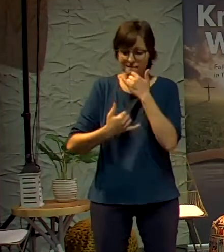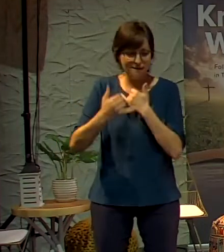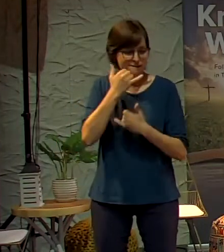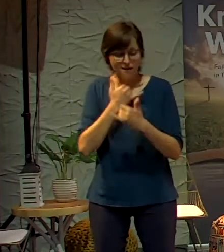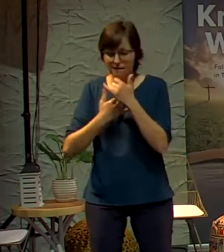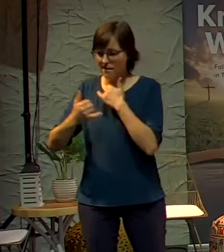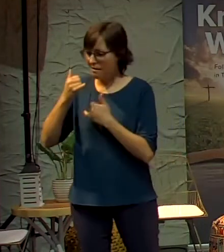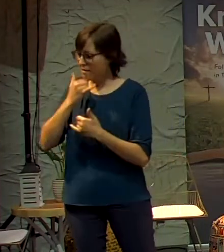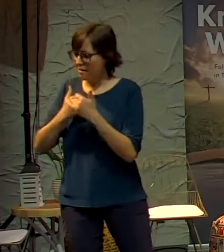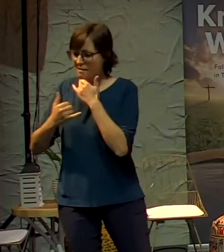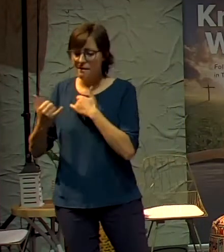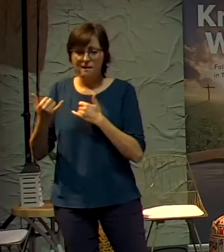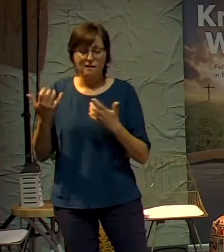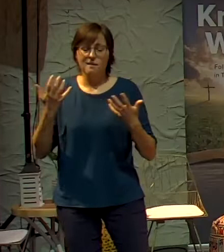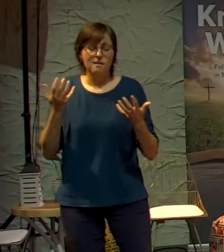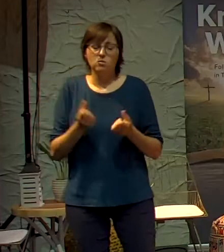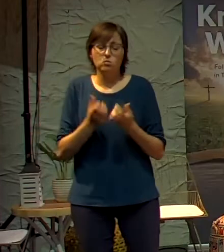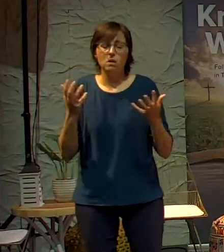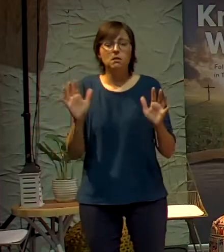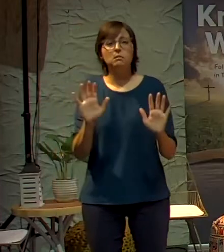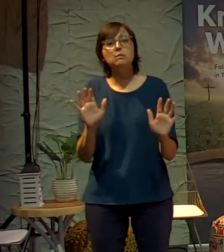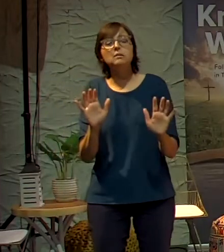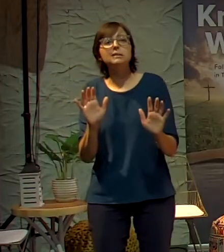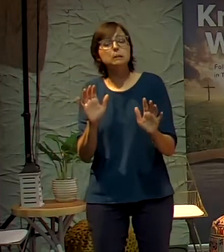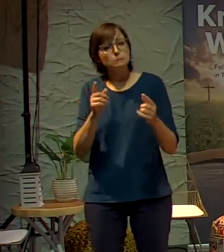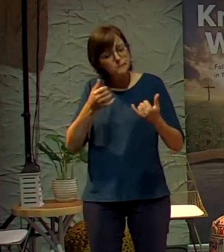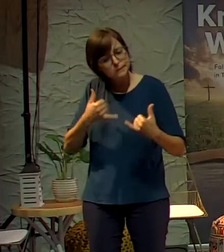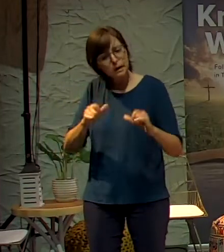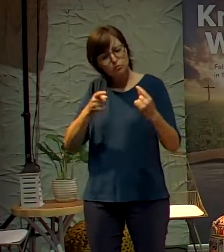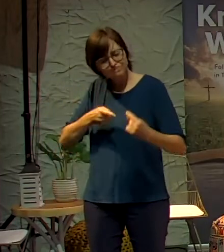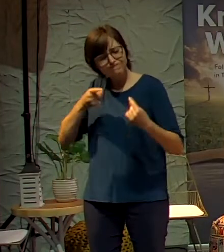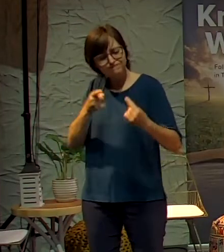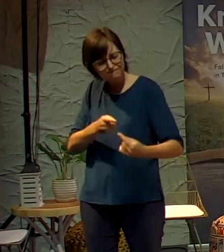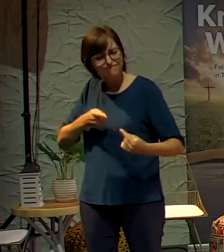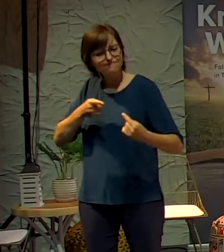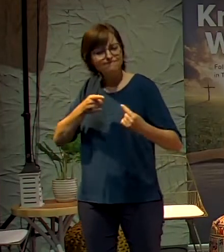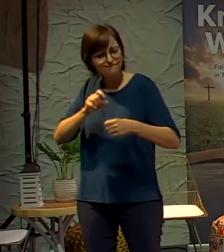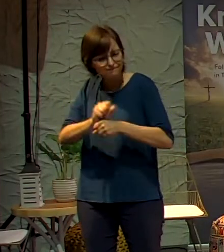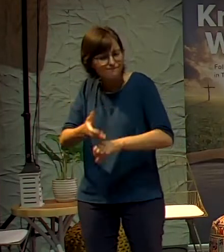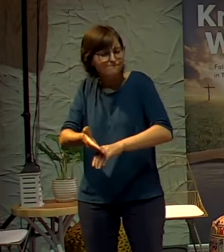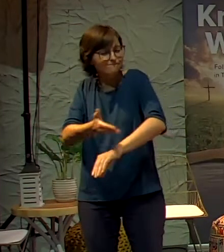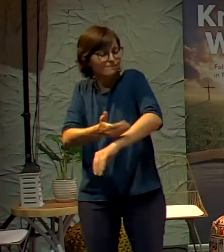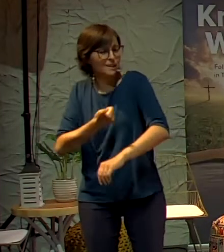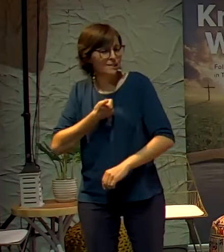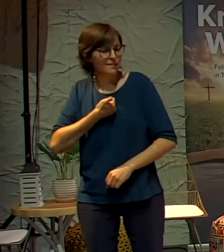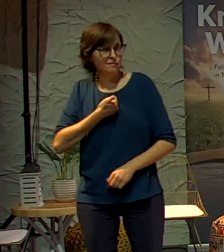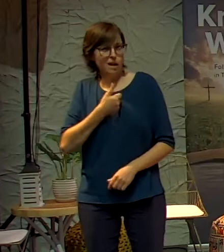I've lost count. I'm still working on myself. But man, I don't deserve to be